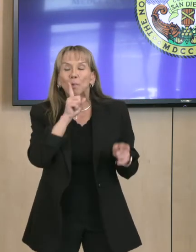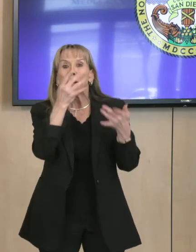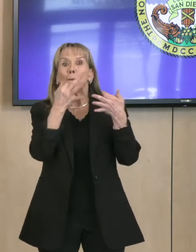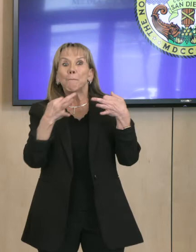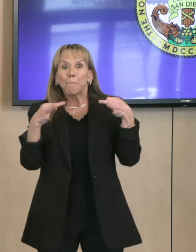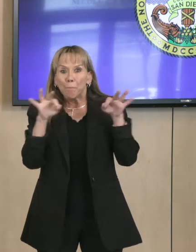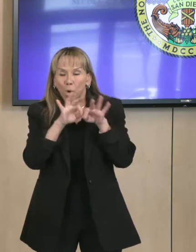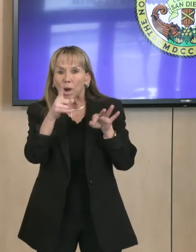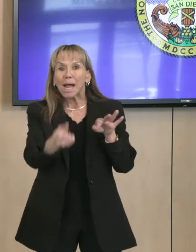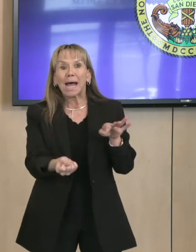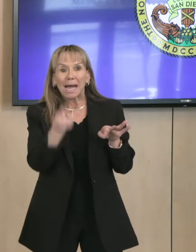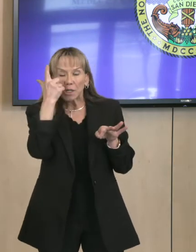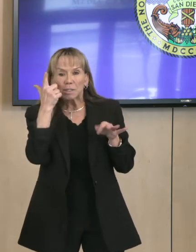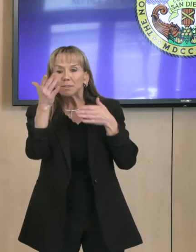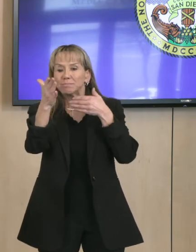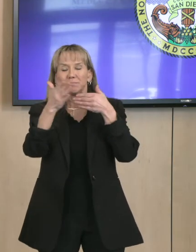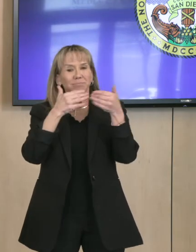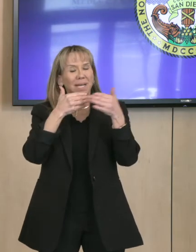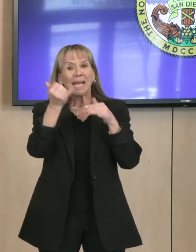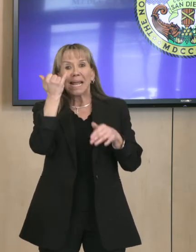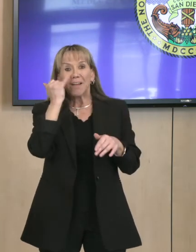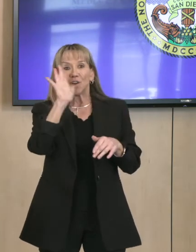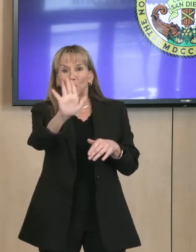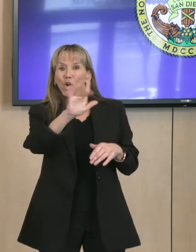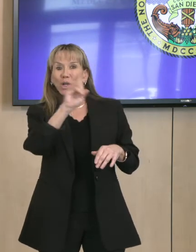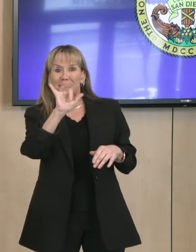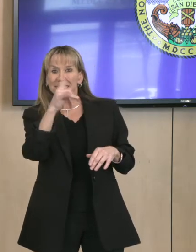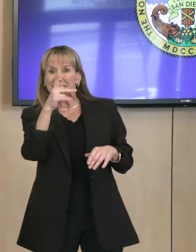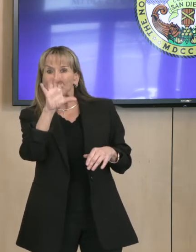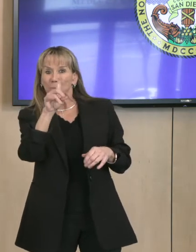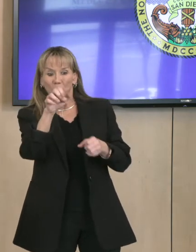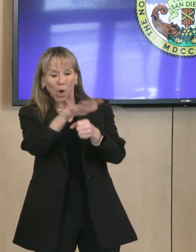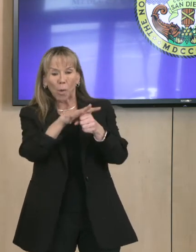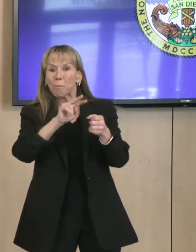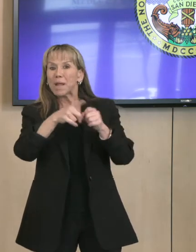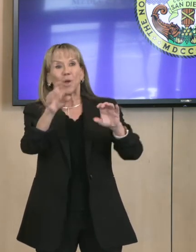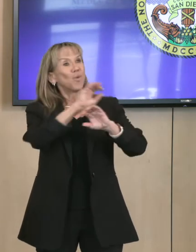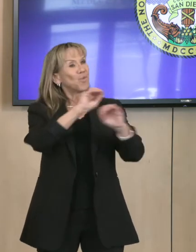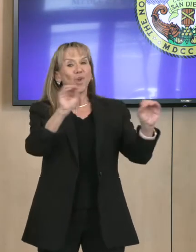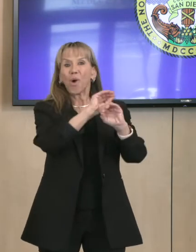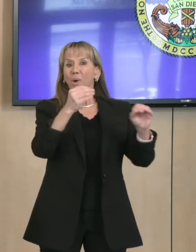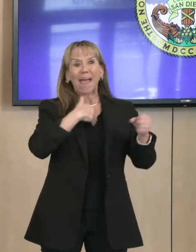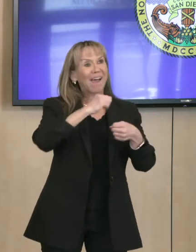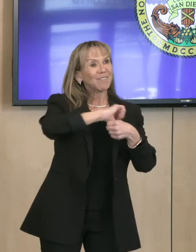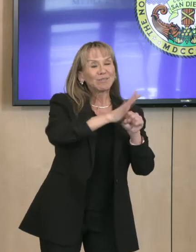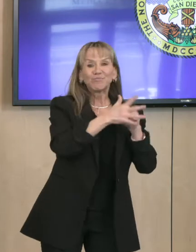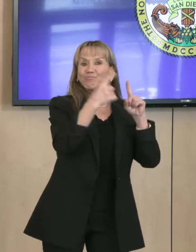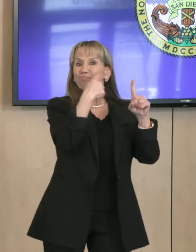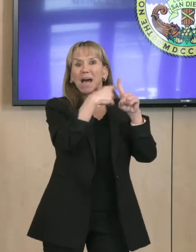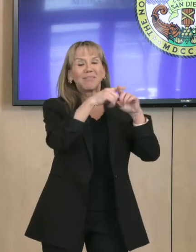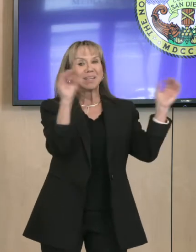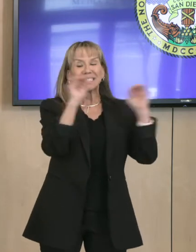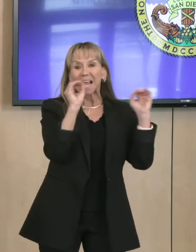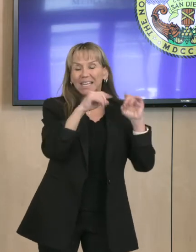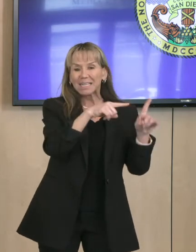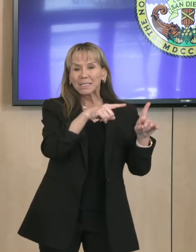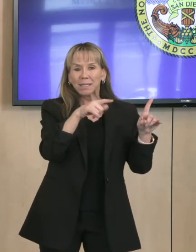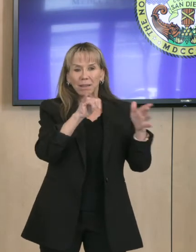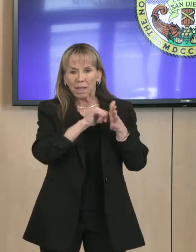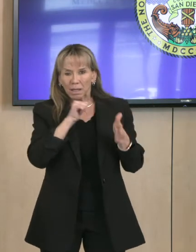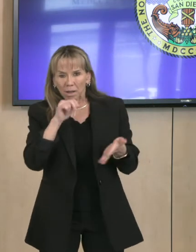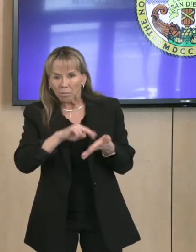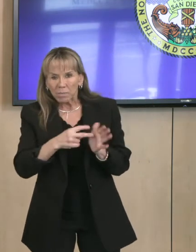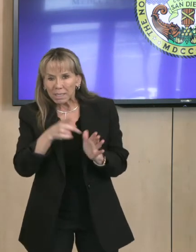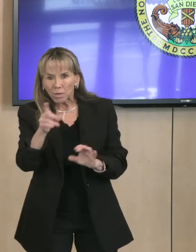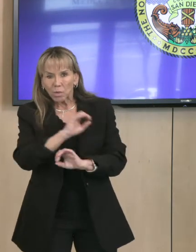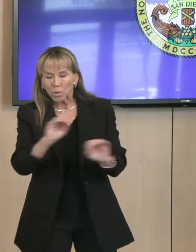light, that if somehow your zip code does not represent any positive cases, that does not mean there are no positive cases in your zip code. It just